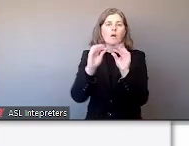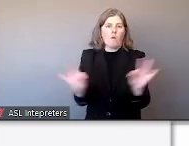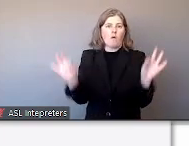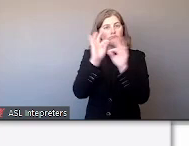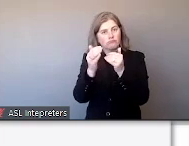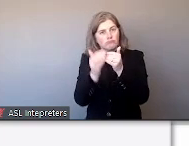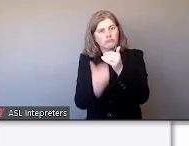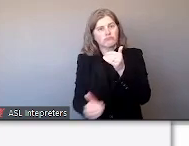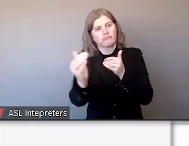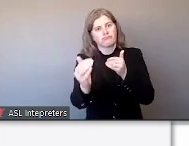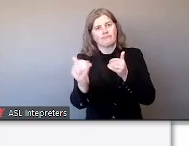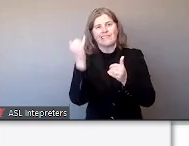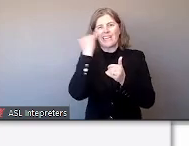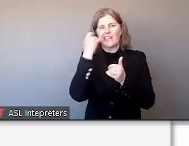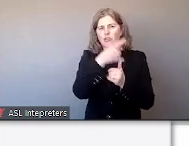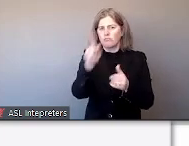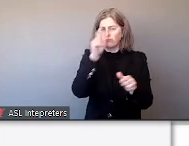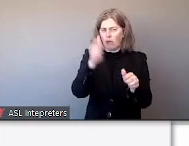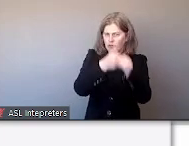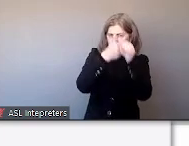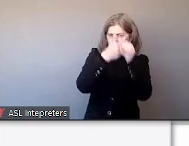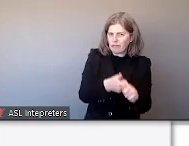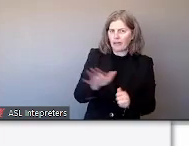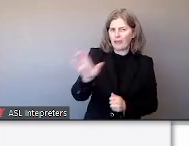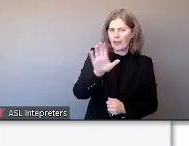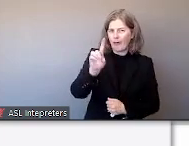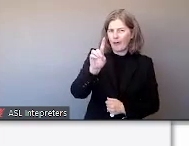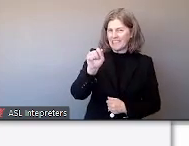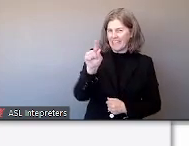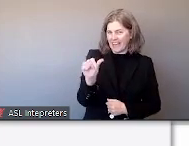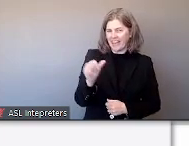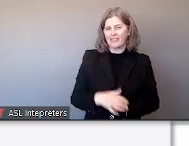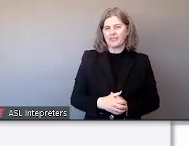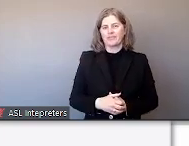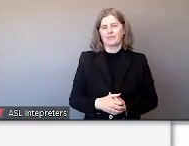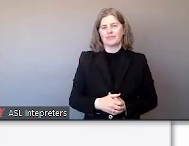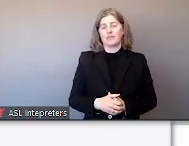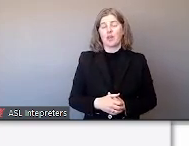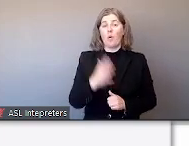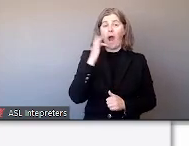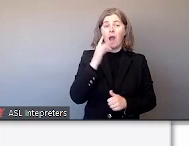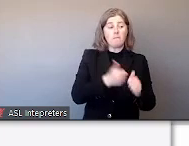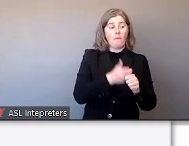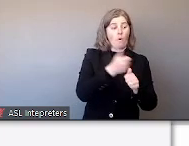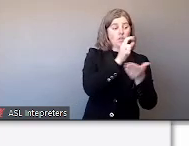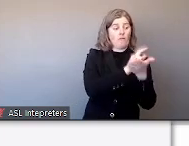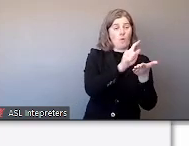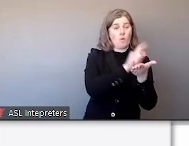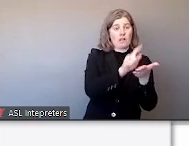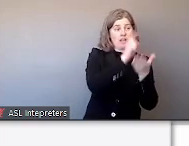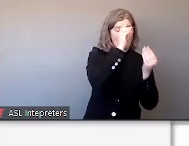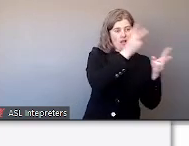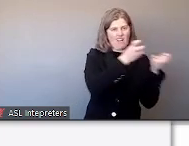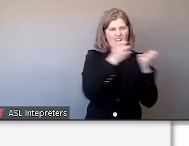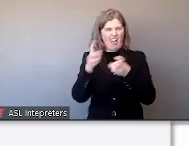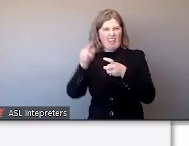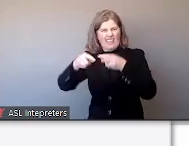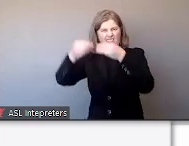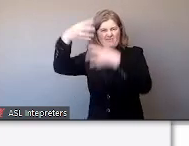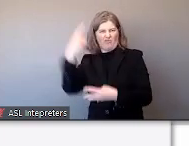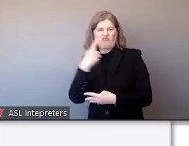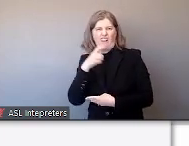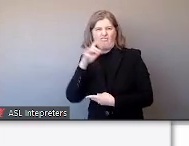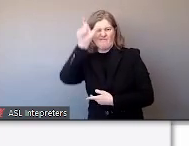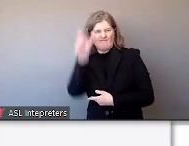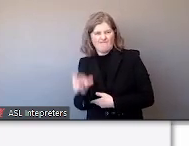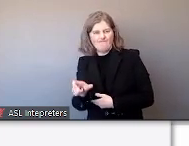for those of you tracking your data, because we're moving most of the weekly reporting to this webpage.